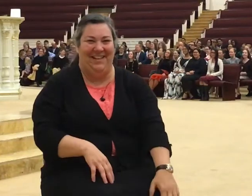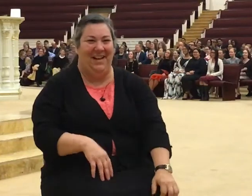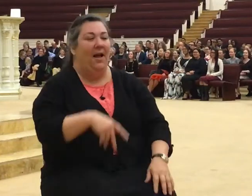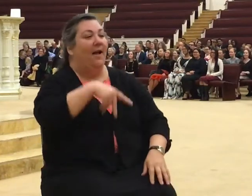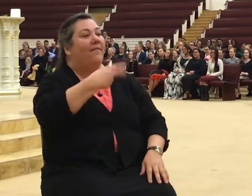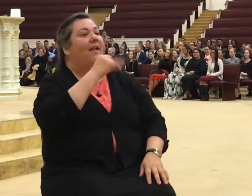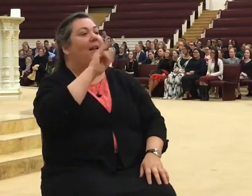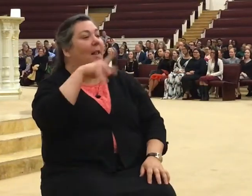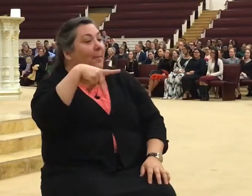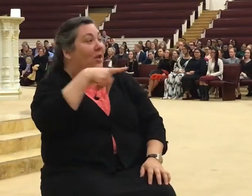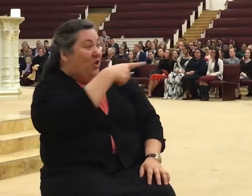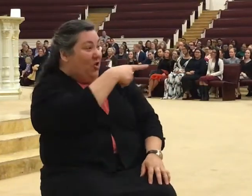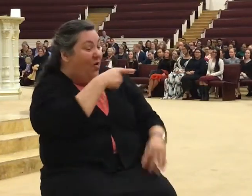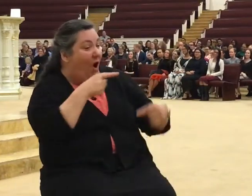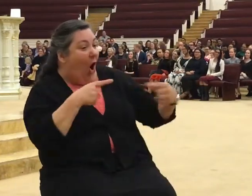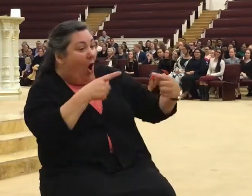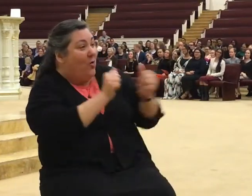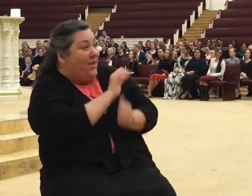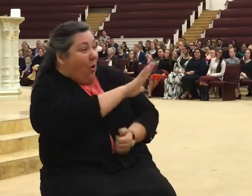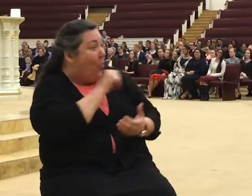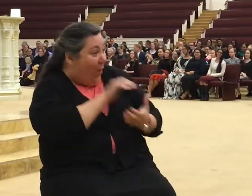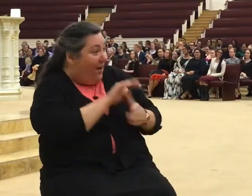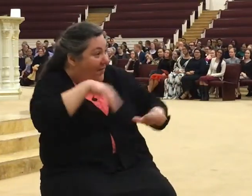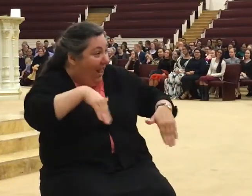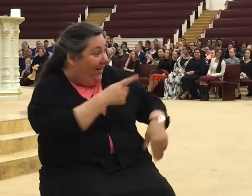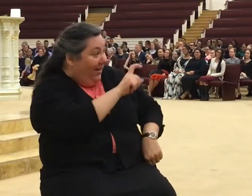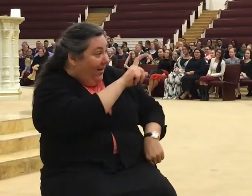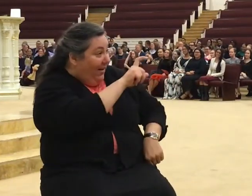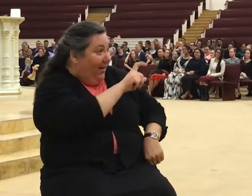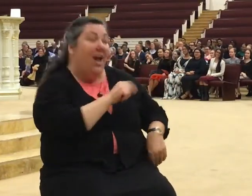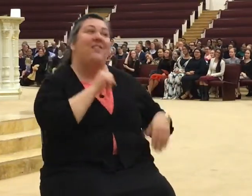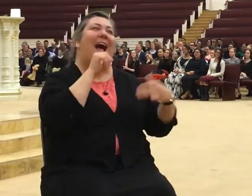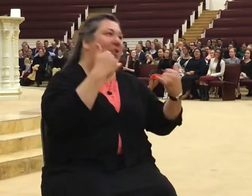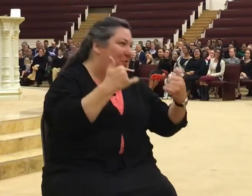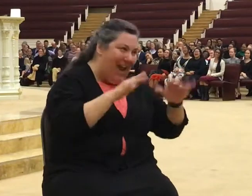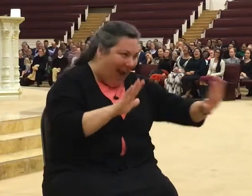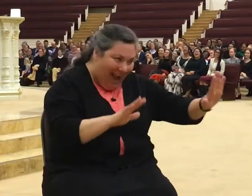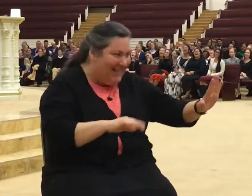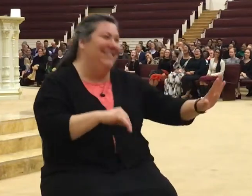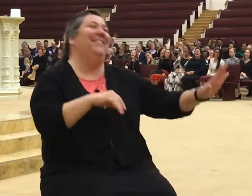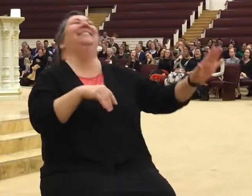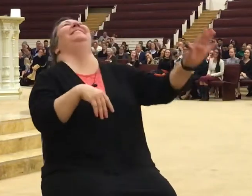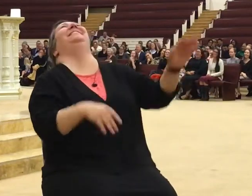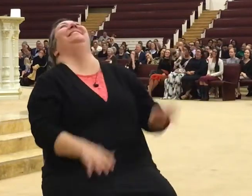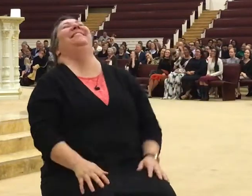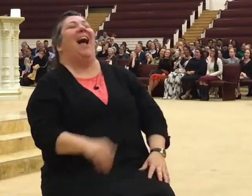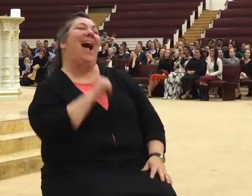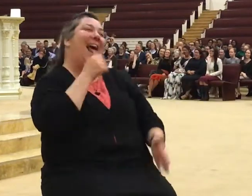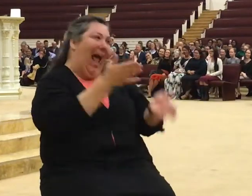Philip, you ever gotten an argument with your wife? Not today. I'm not talking about today.